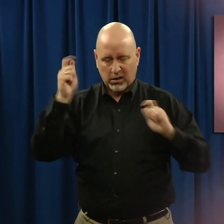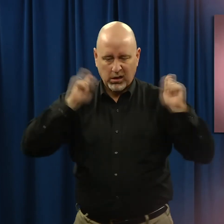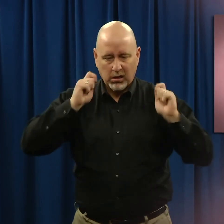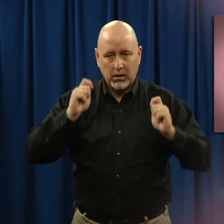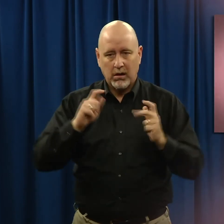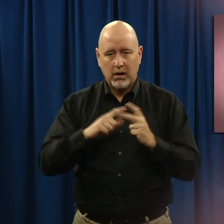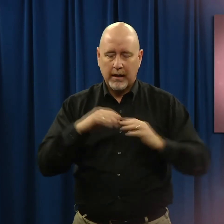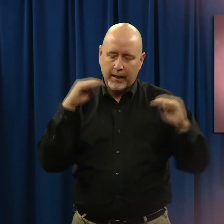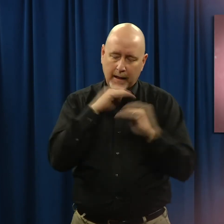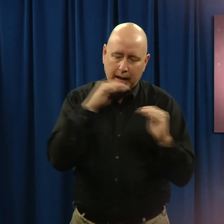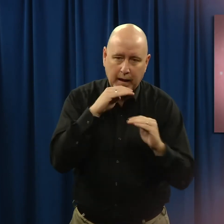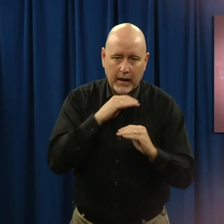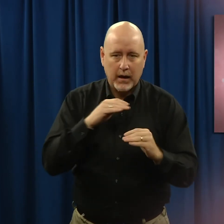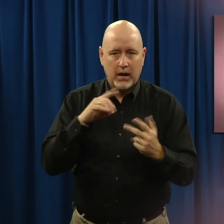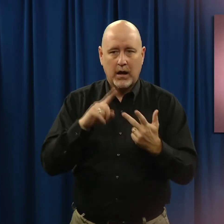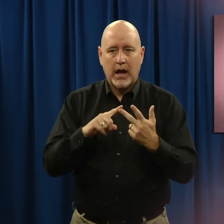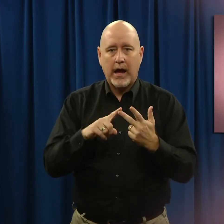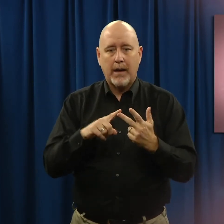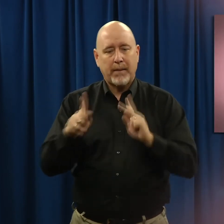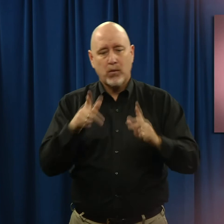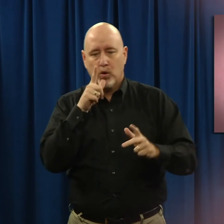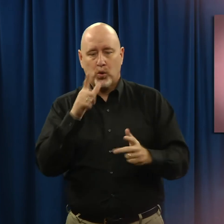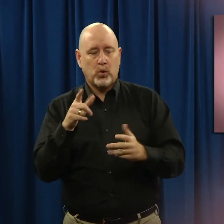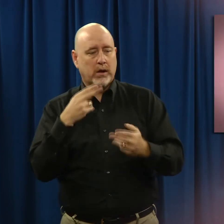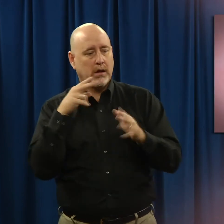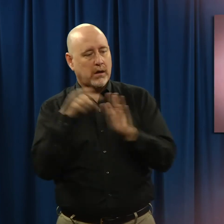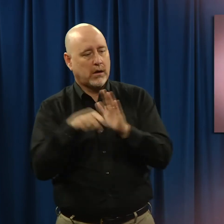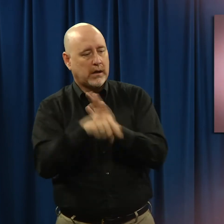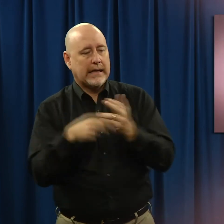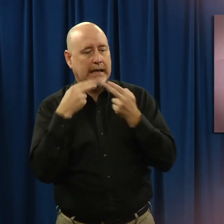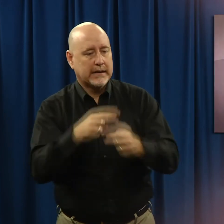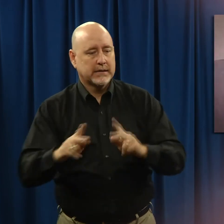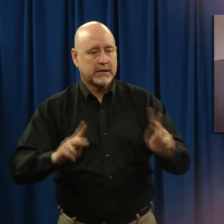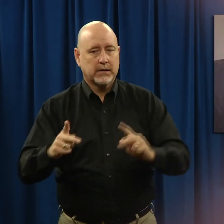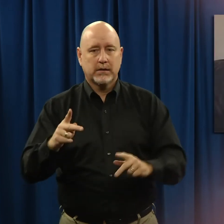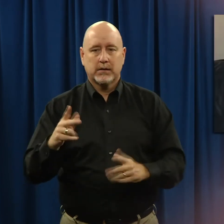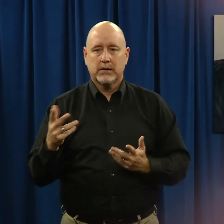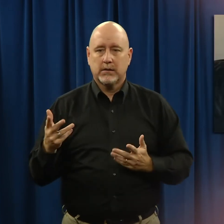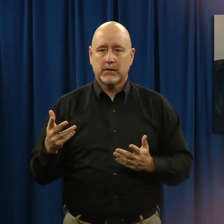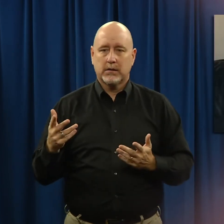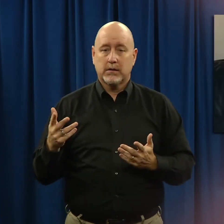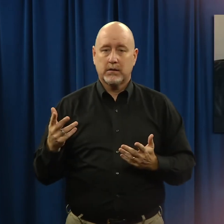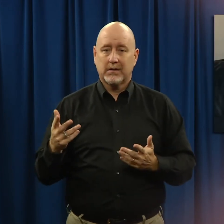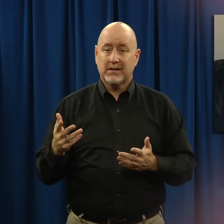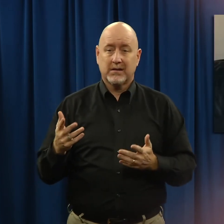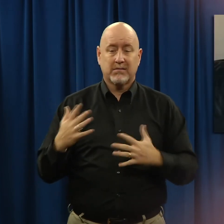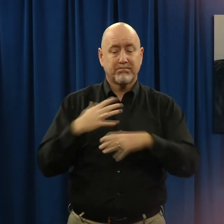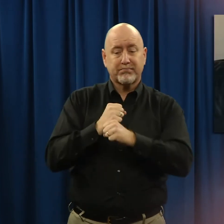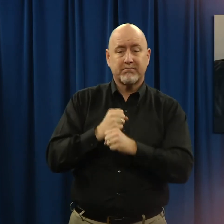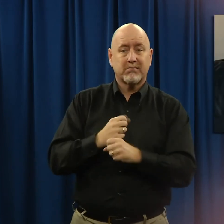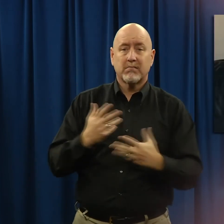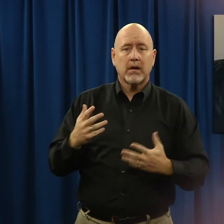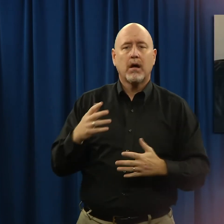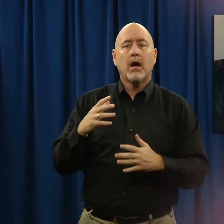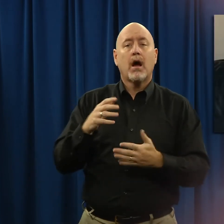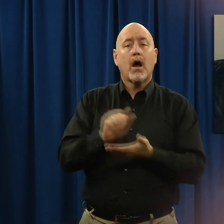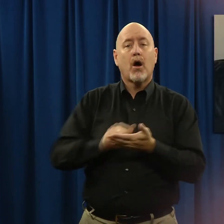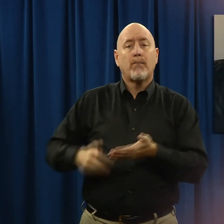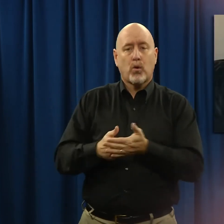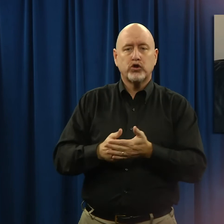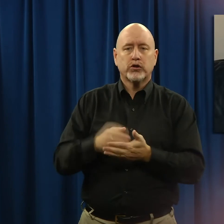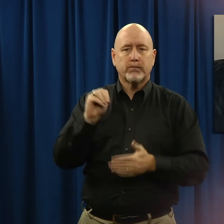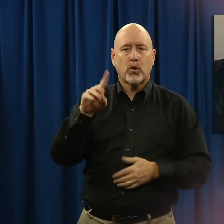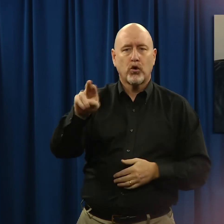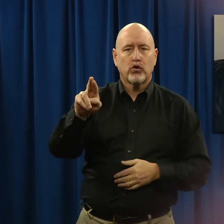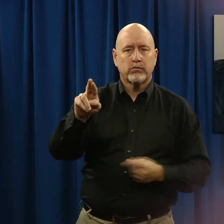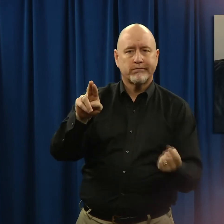a lying tongue, and hands that shed innocent blood." Plain and simple, abortion is murder. And